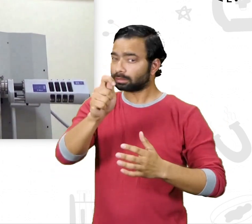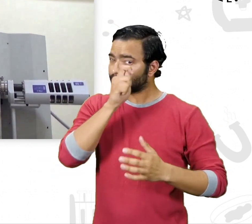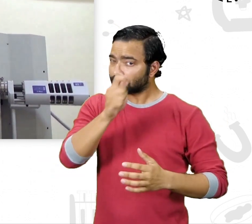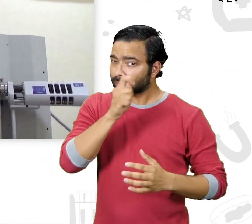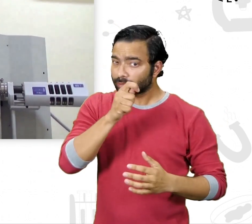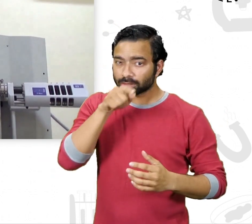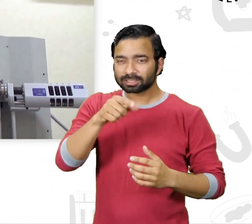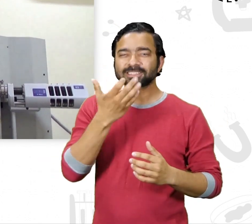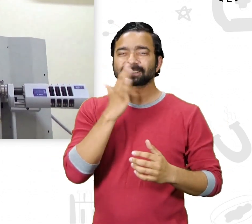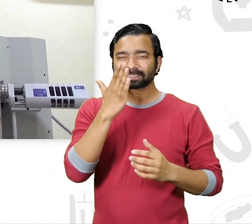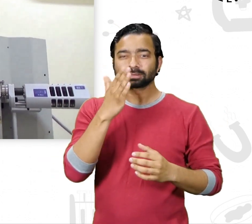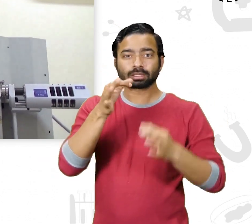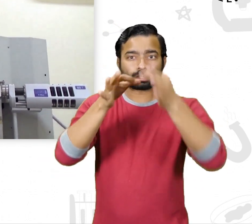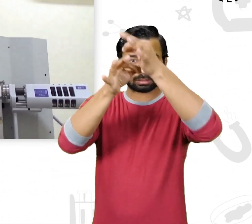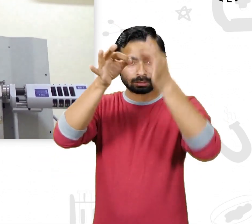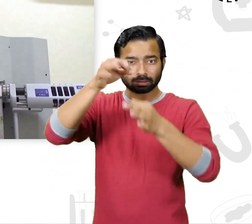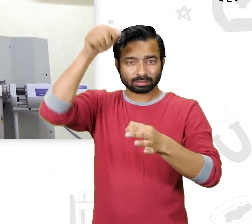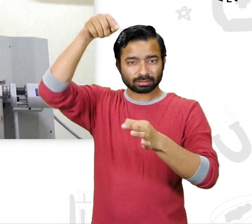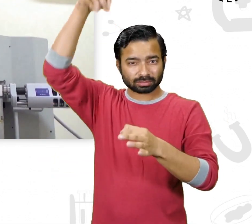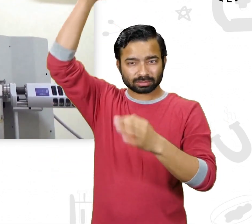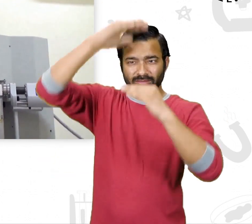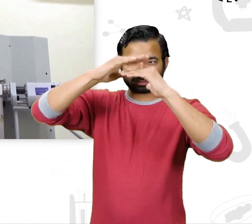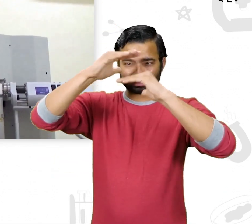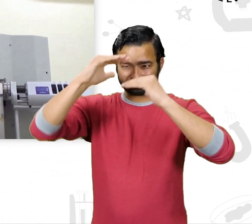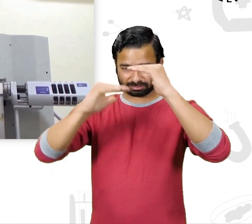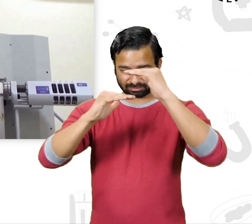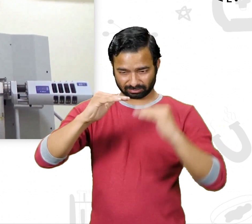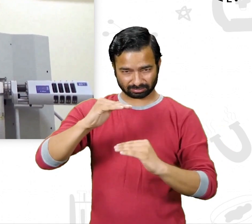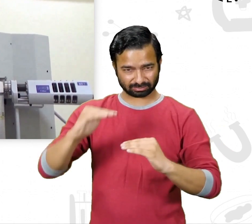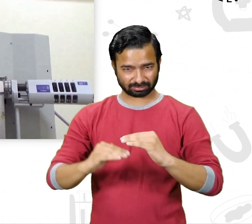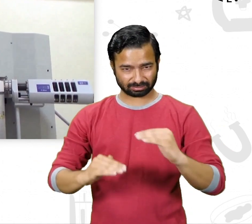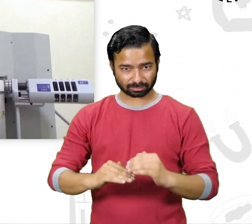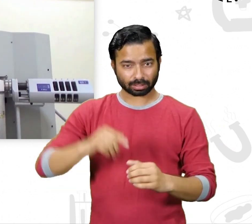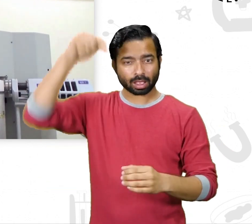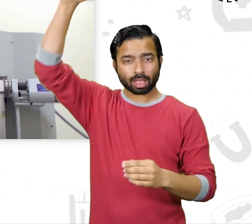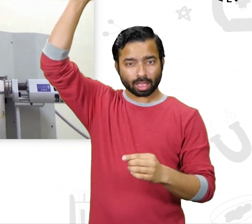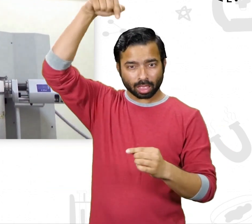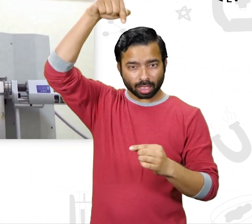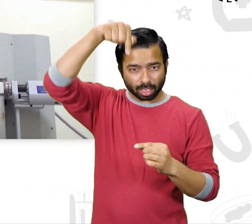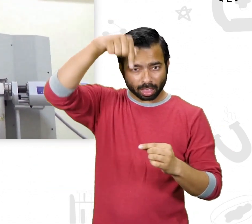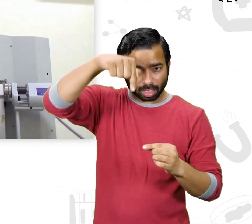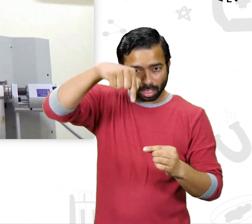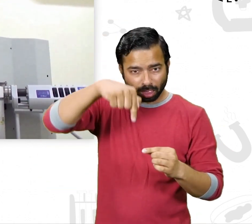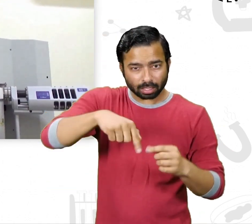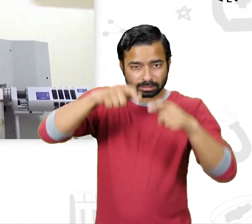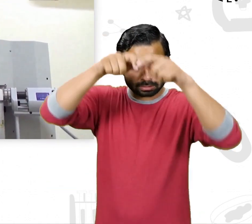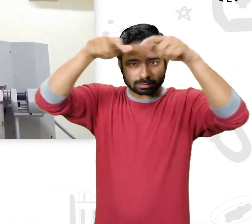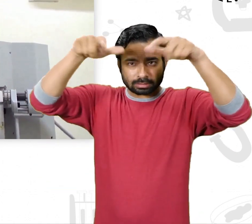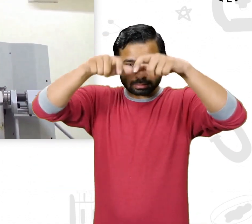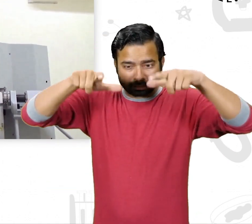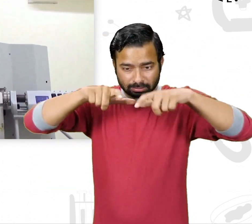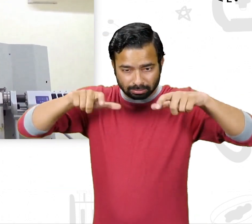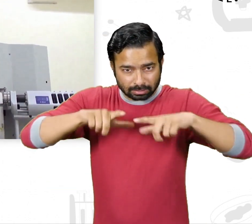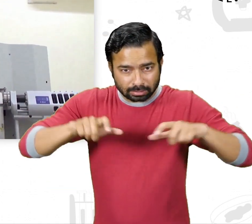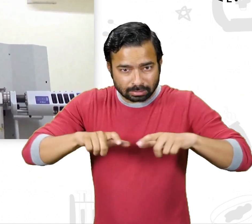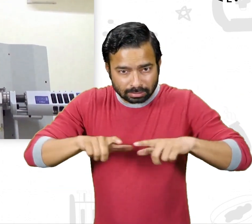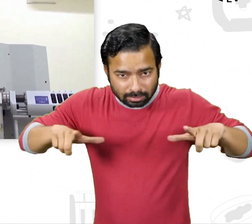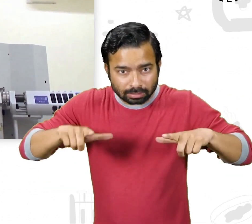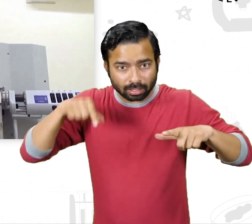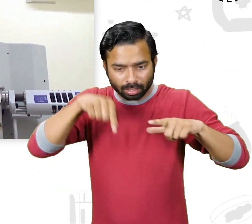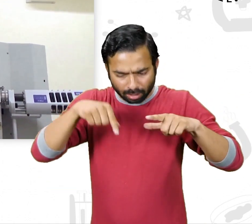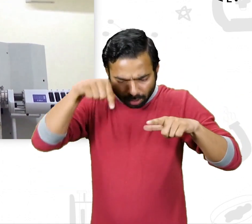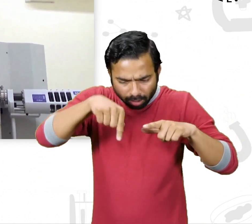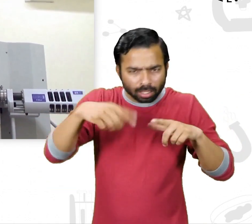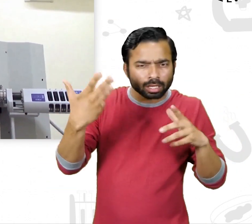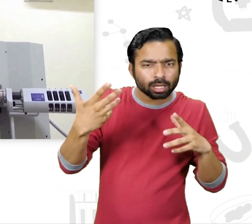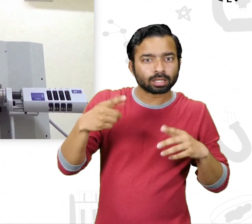a electron source called lab 6. The electron being emits from the electron source.